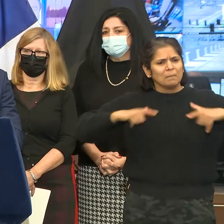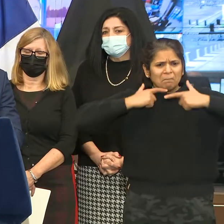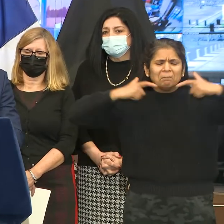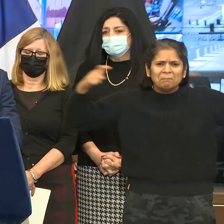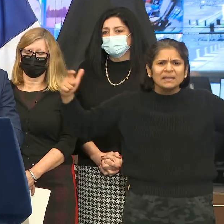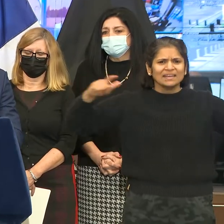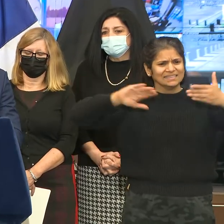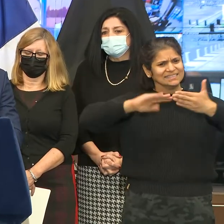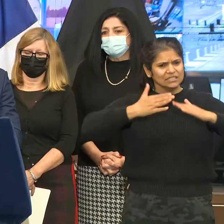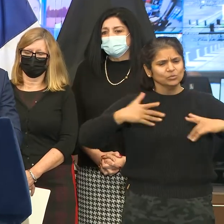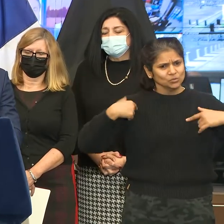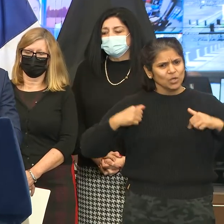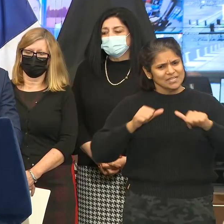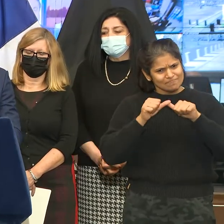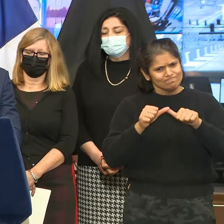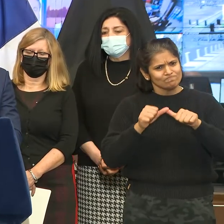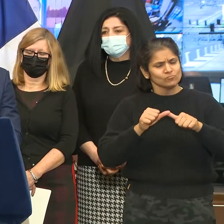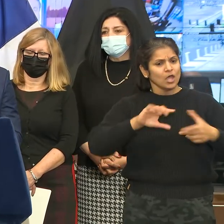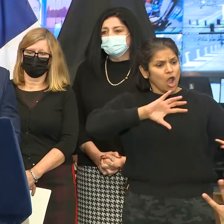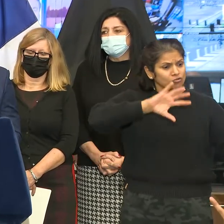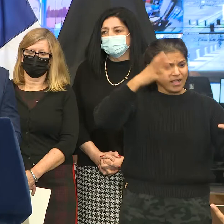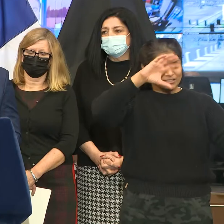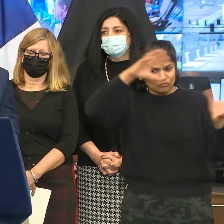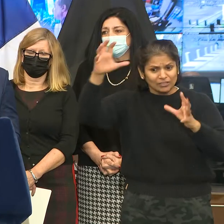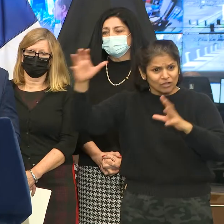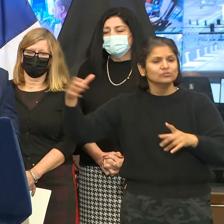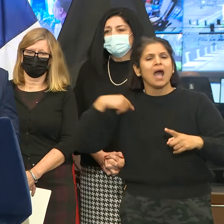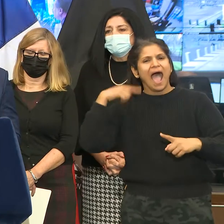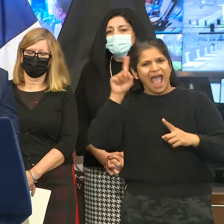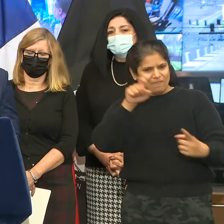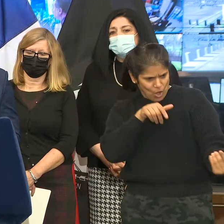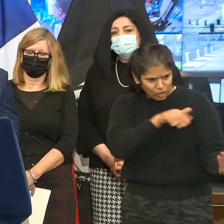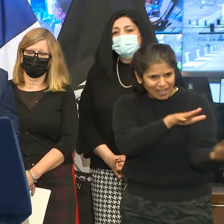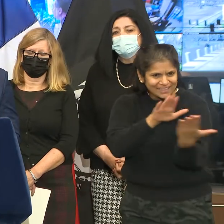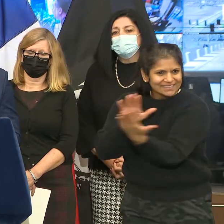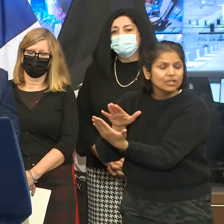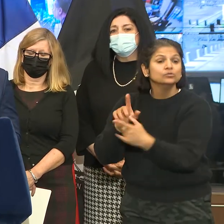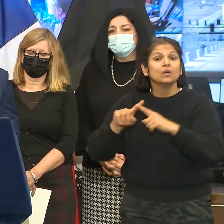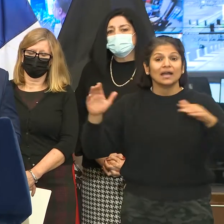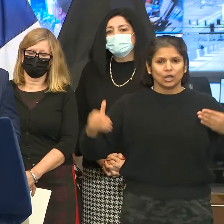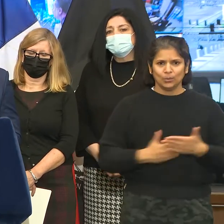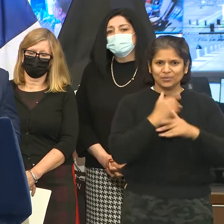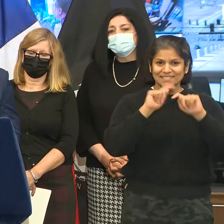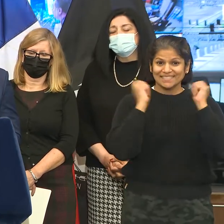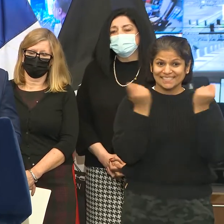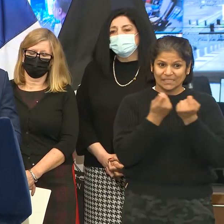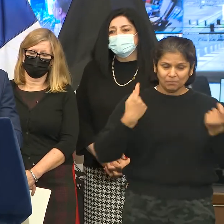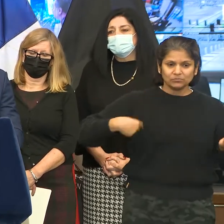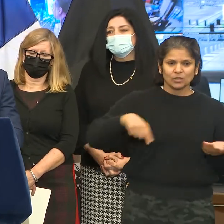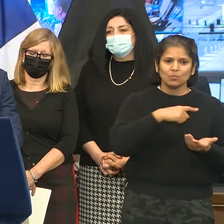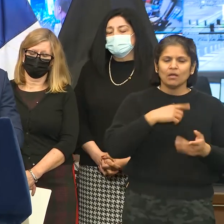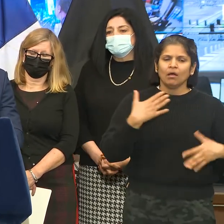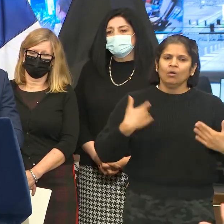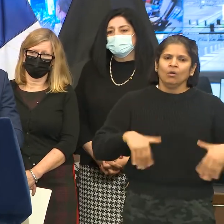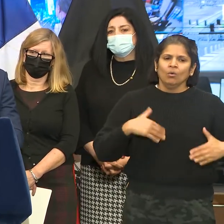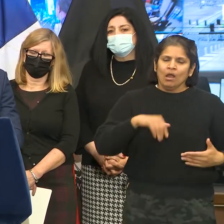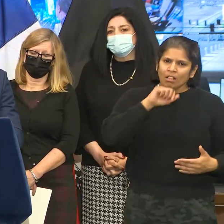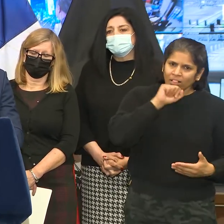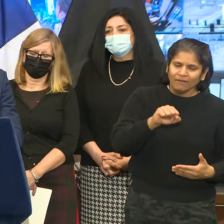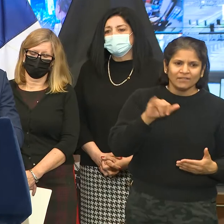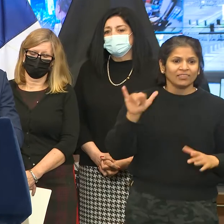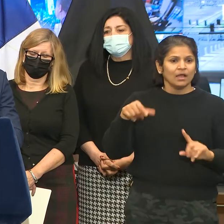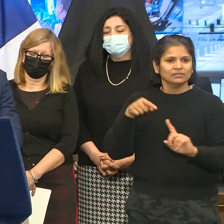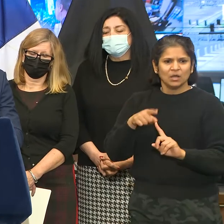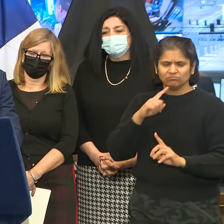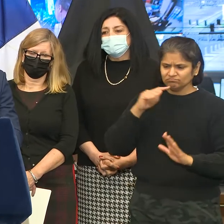love about this new team we're putting together is that the deep expertise that we already have in serving